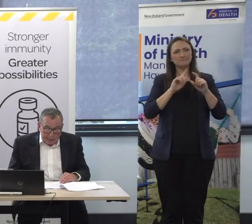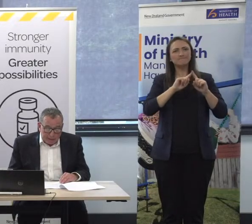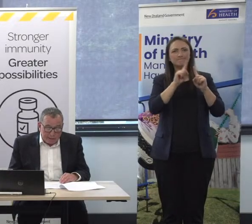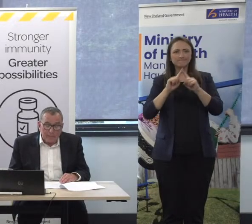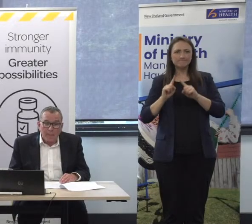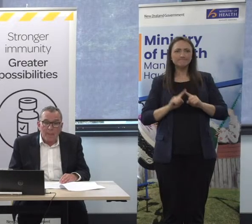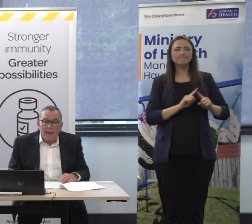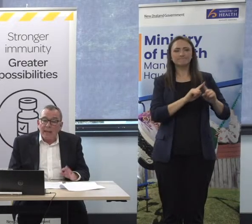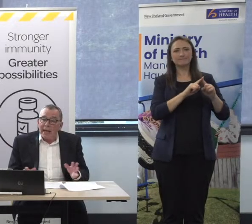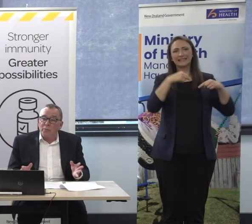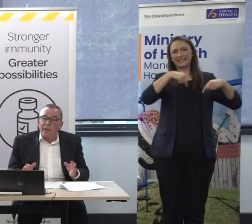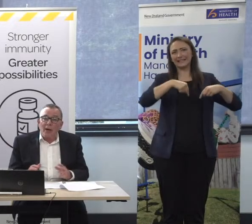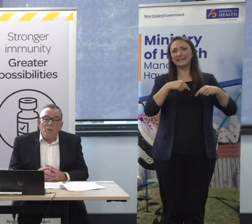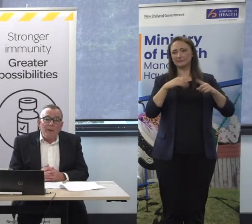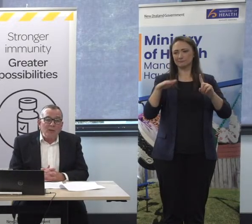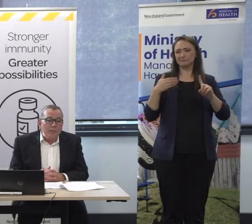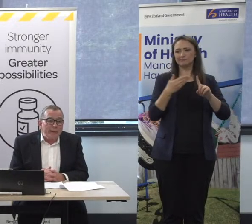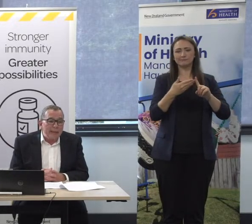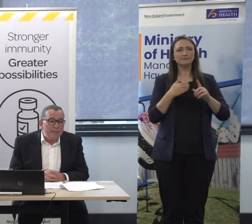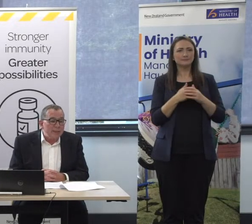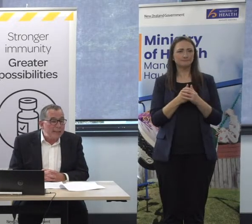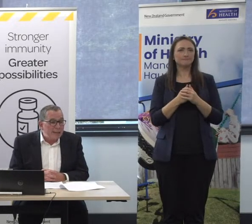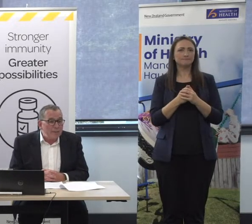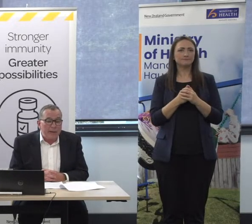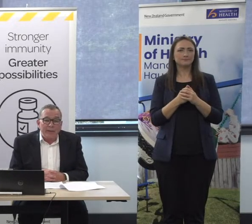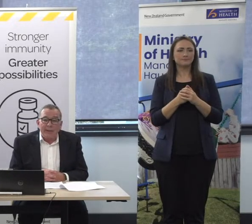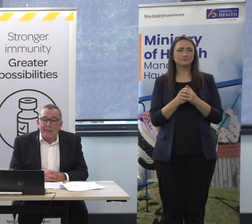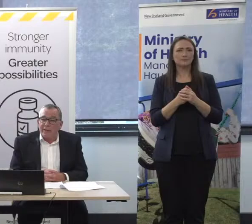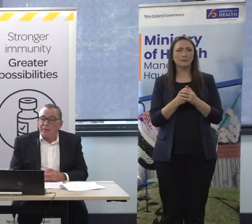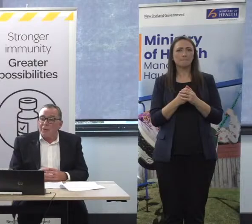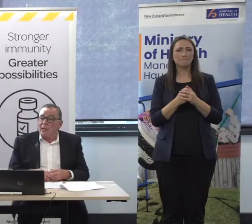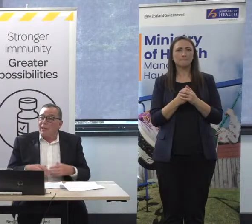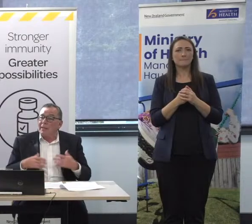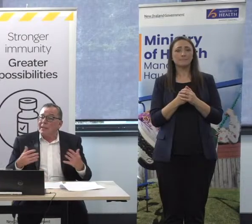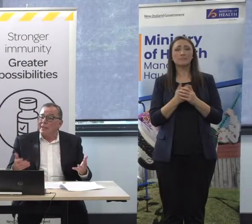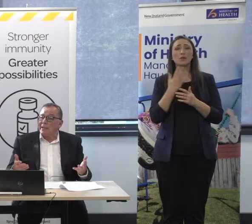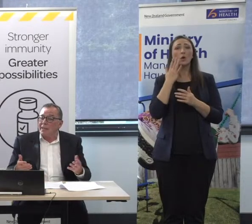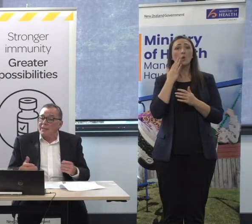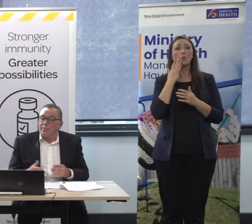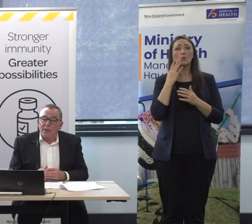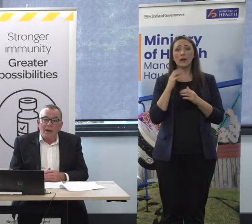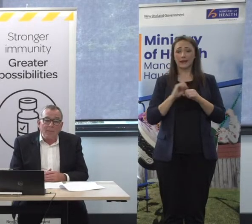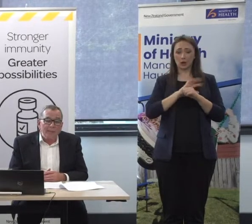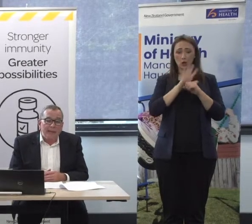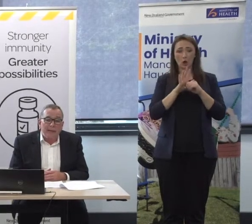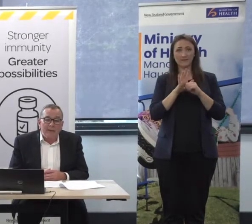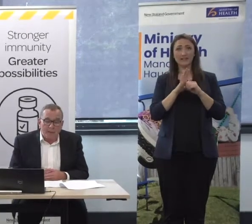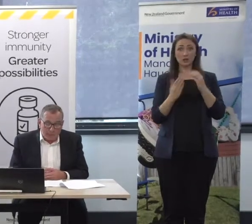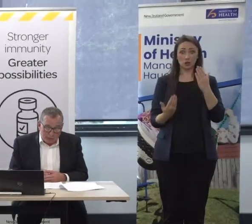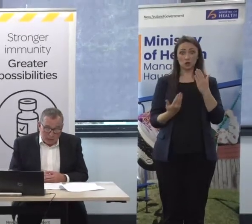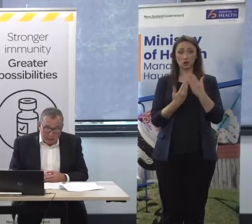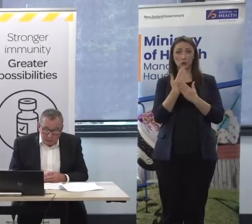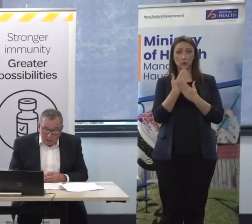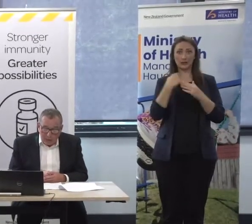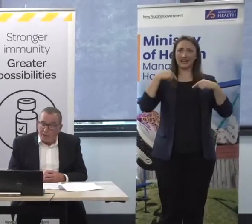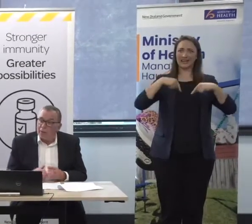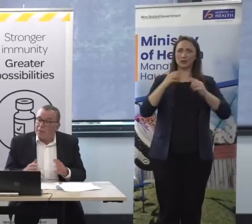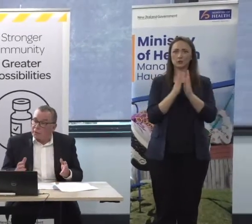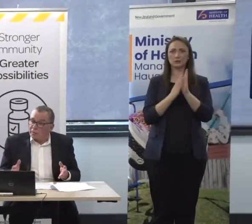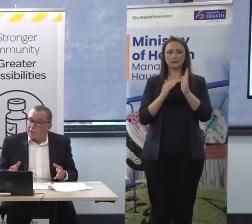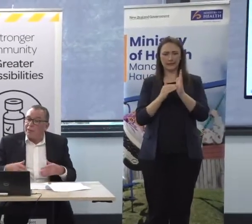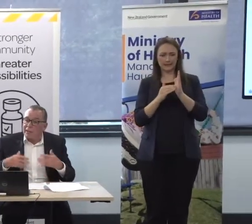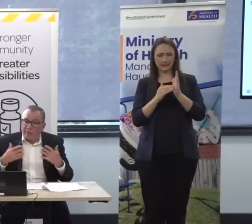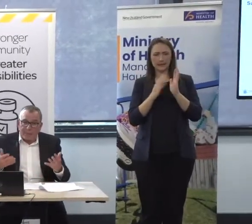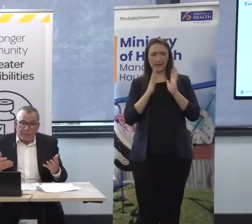recent weeks. As we know, once we detect a variant here in New Zealand, it does take some time to gain an appreciation